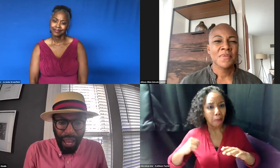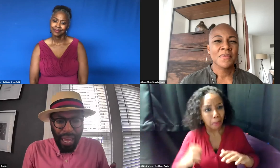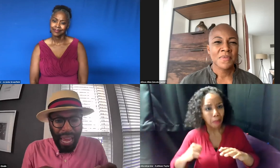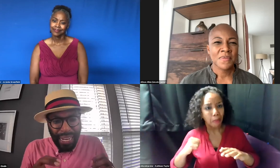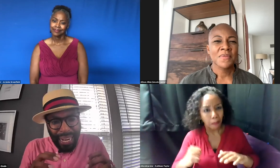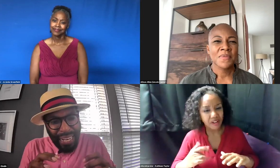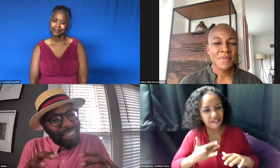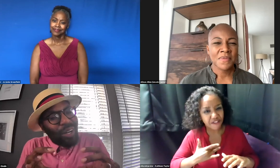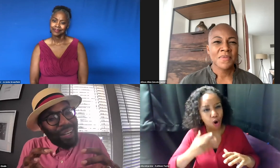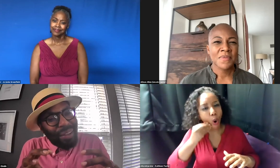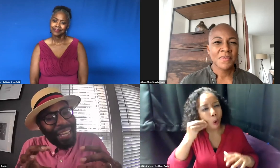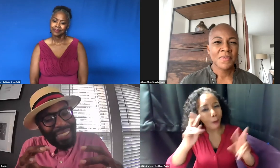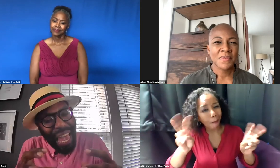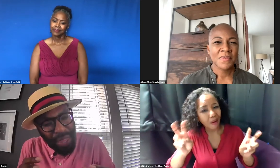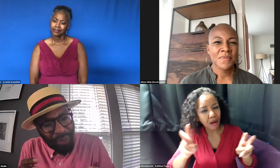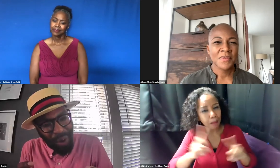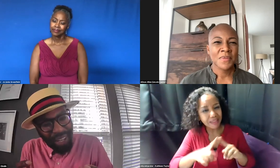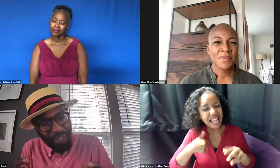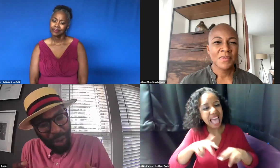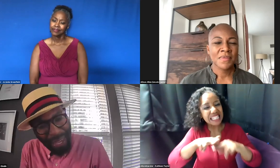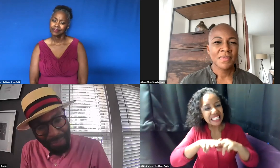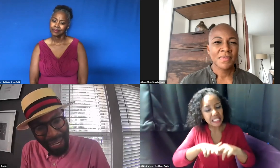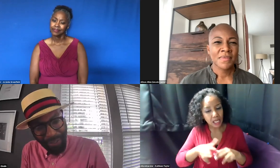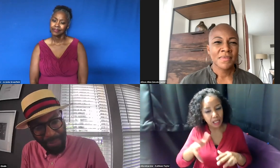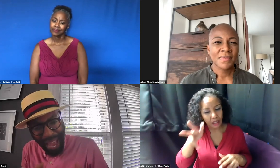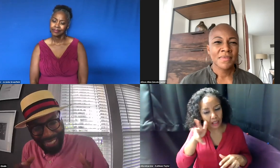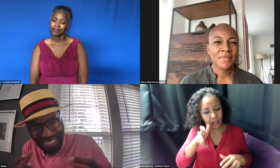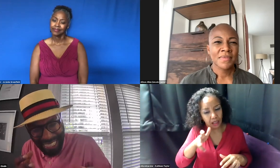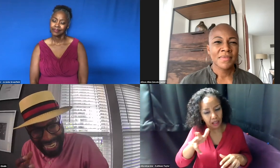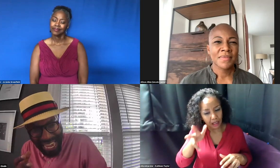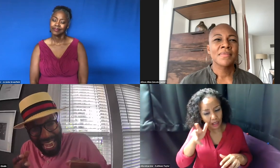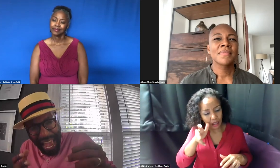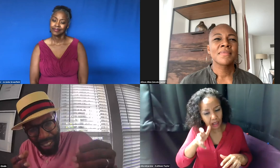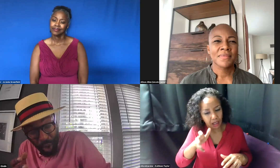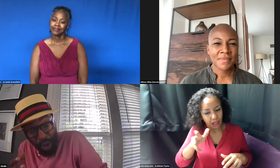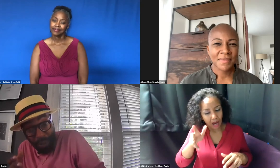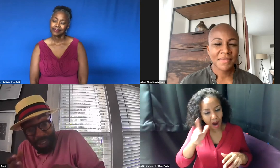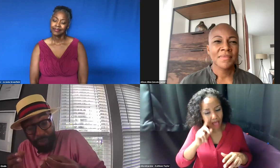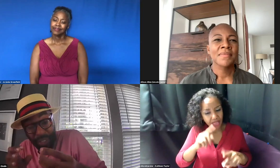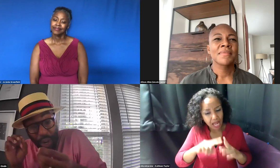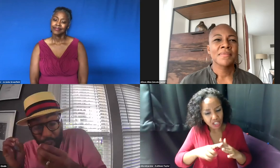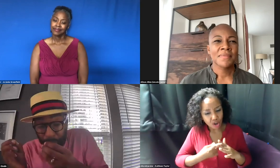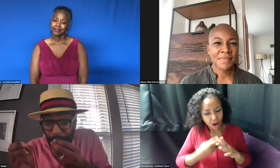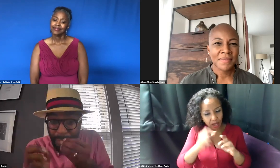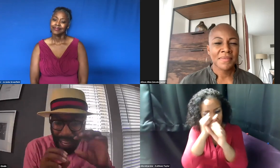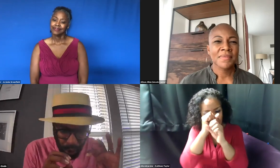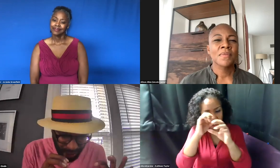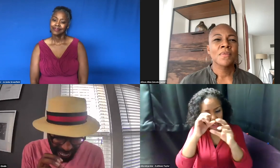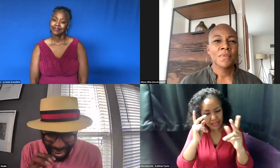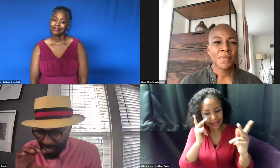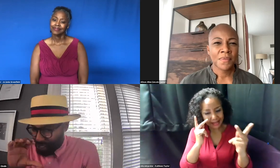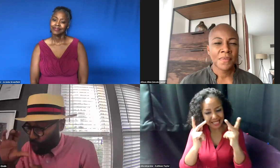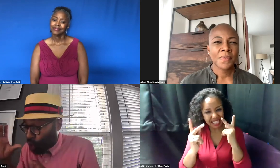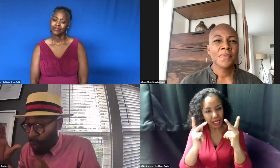home. And then when I sat with it for long enough, it started making meaning for me. I could see, I saw notes differently. Notes spoke to me. I